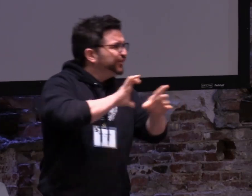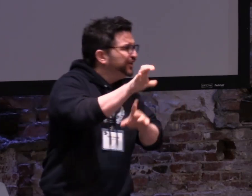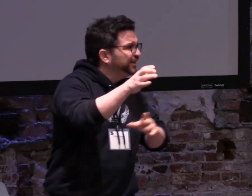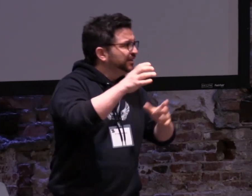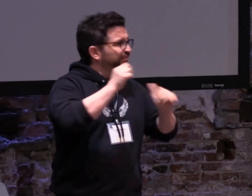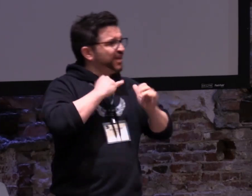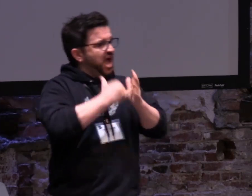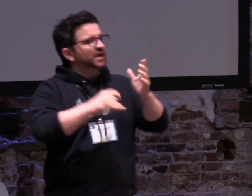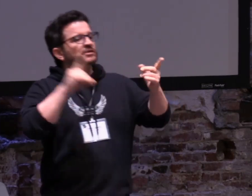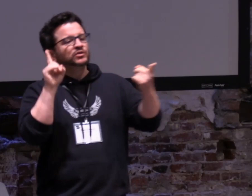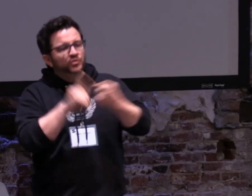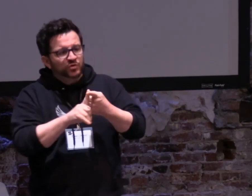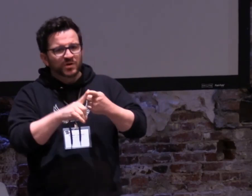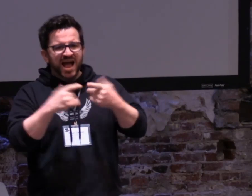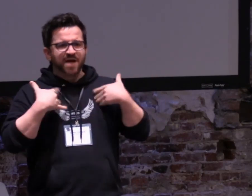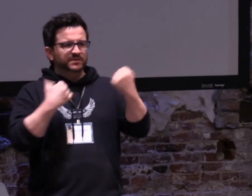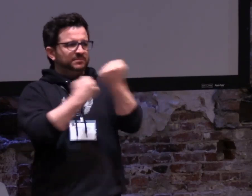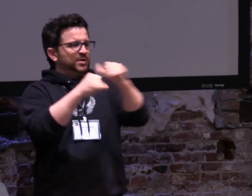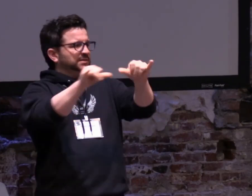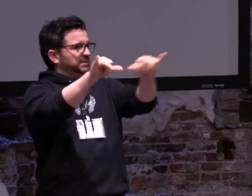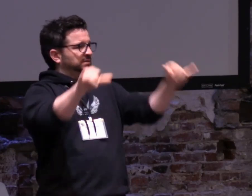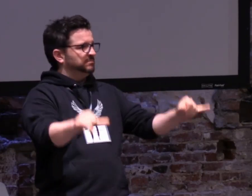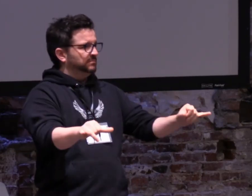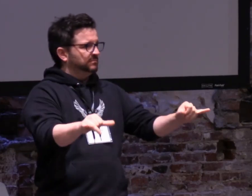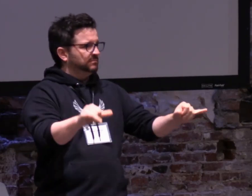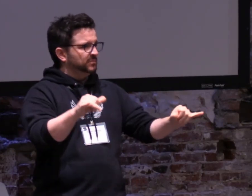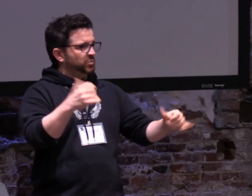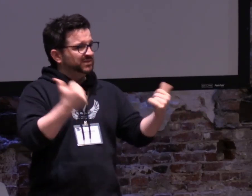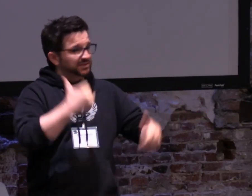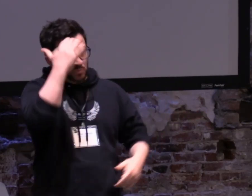an emerging early career artist.